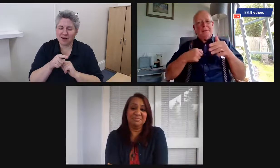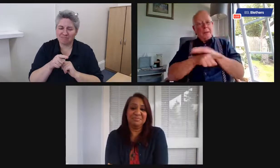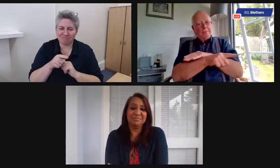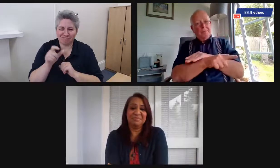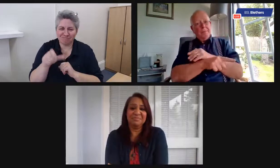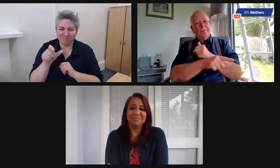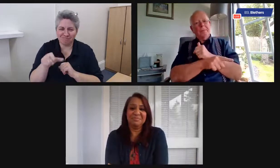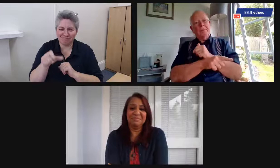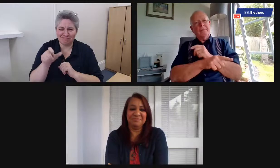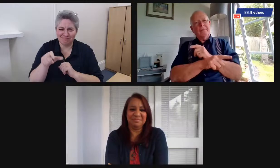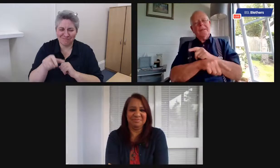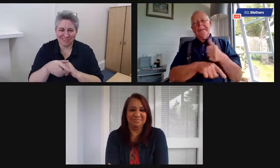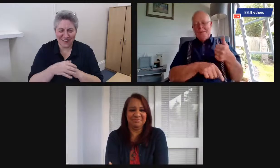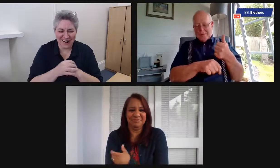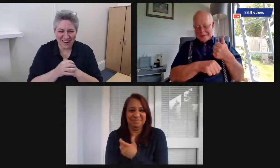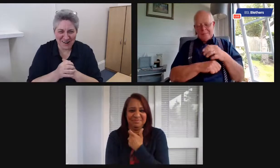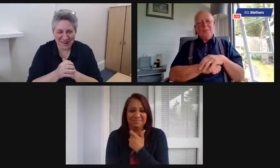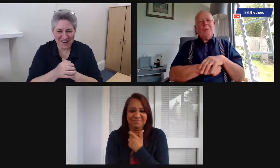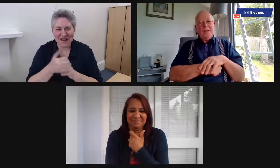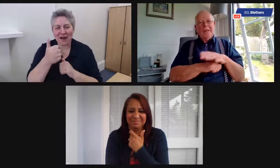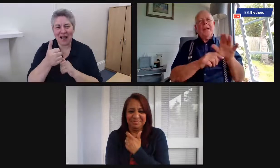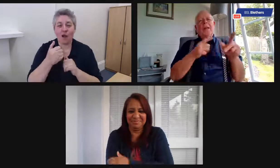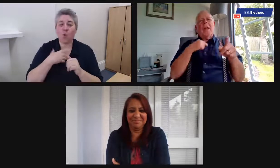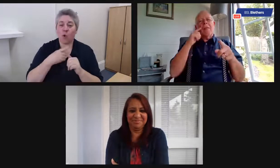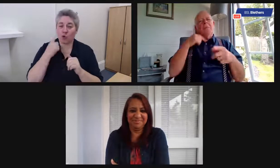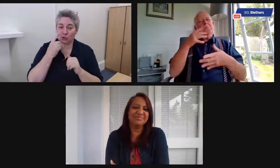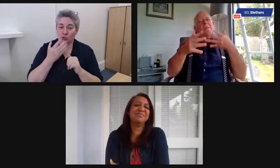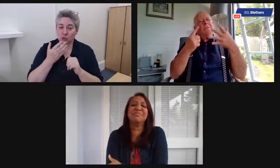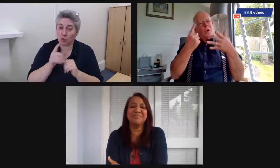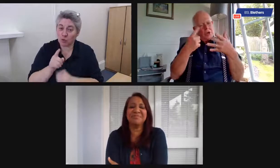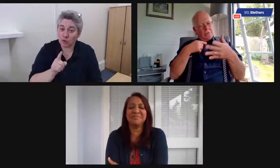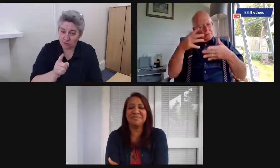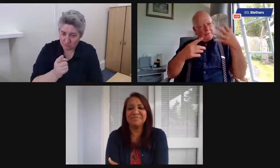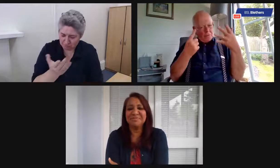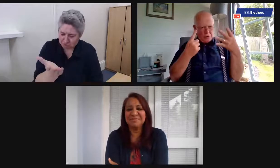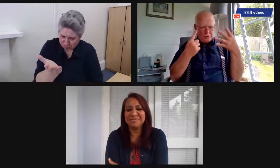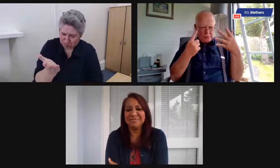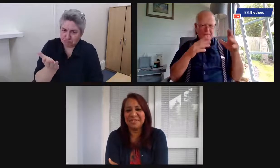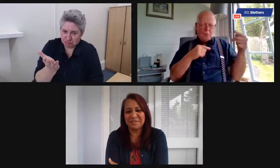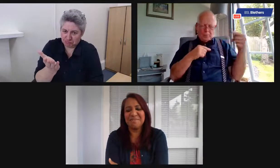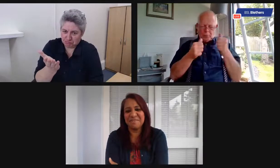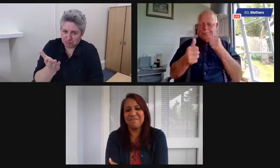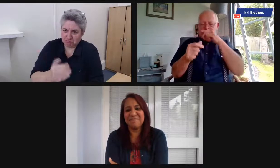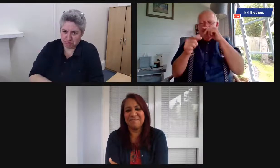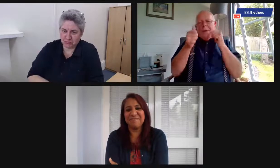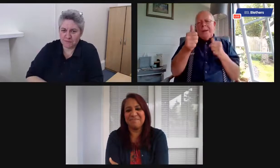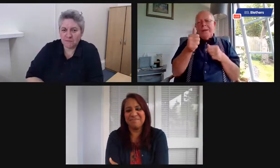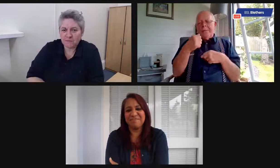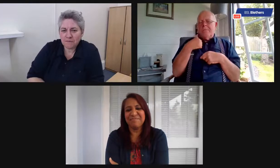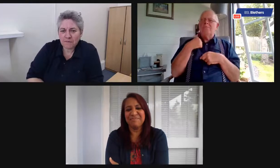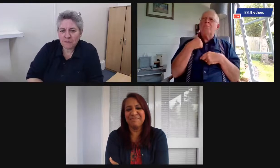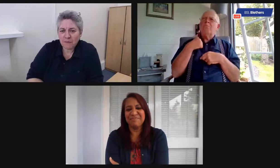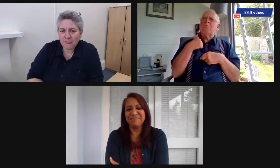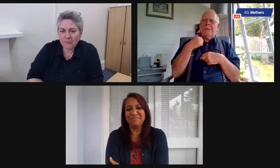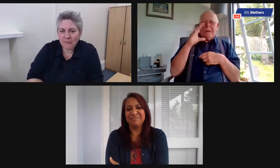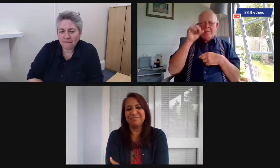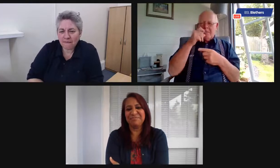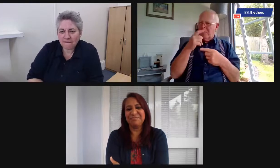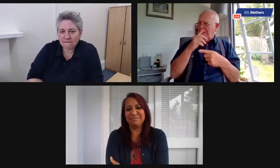I'm gonna photograph? leave when I've done this story. I could to cover my shame. Okay. So, okay, let me tell you the story first before